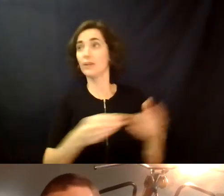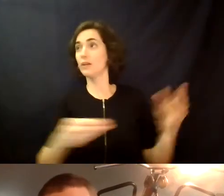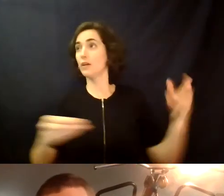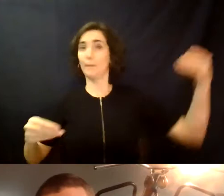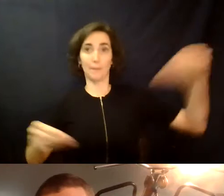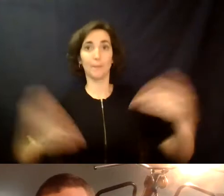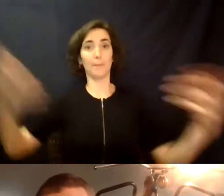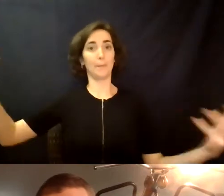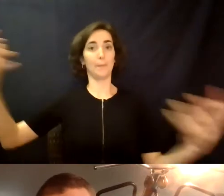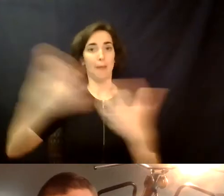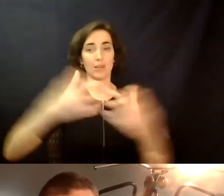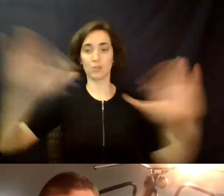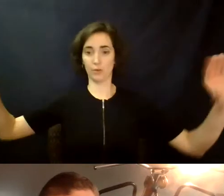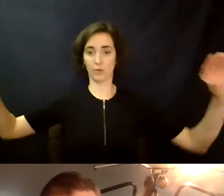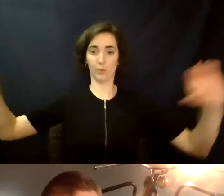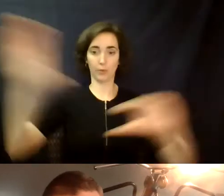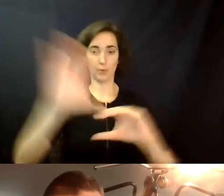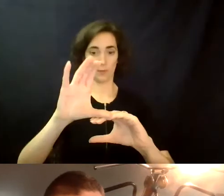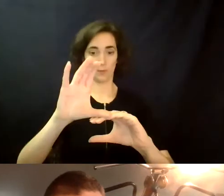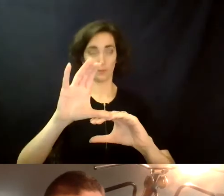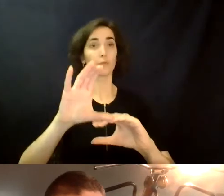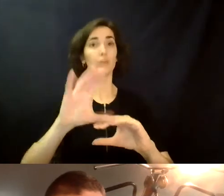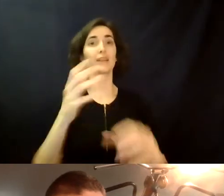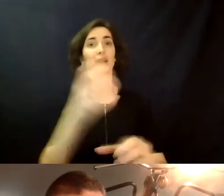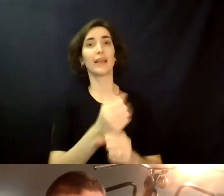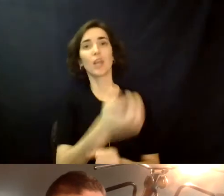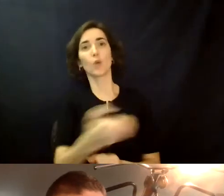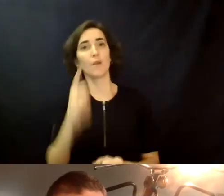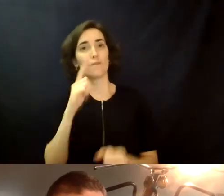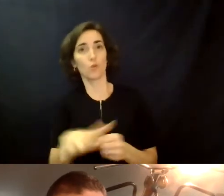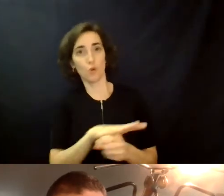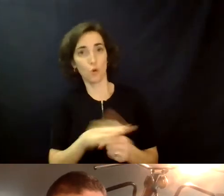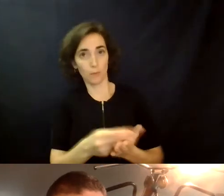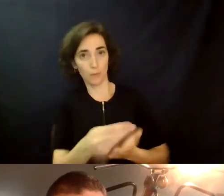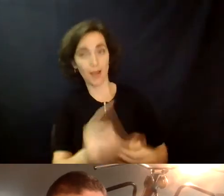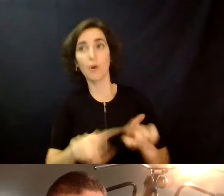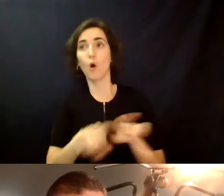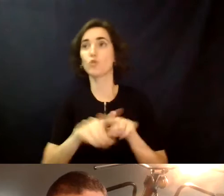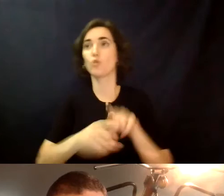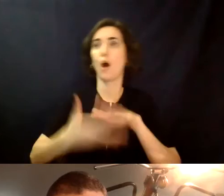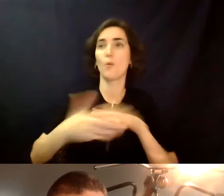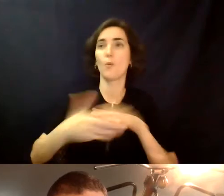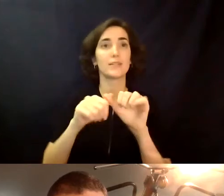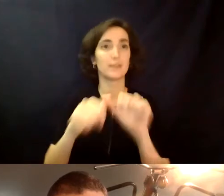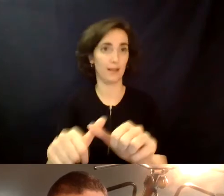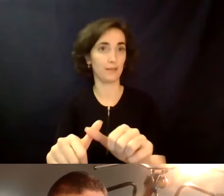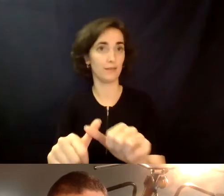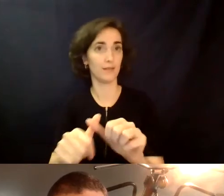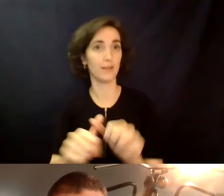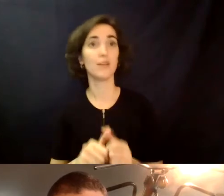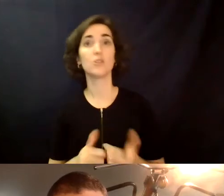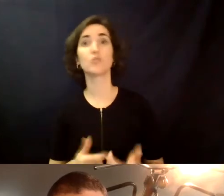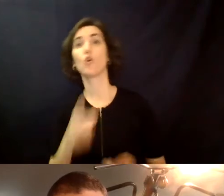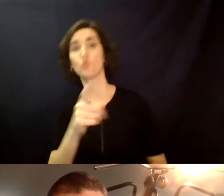get the equipment for the capital purchase, but to sustain operations. And coming to the table, letting them hear